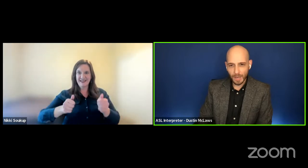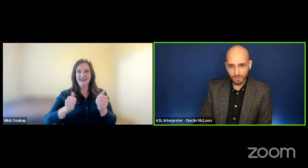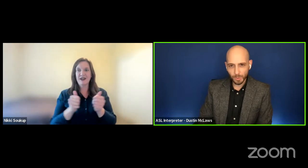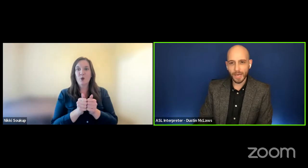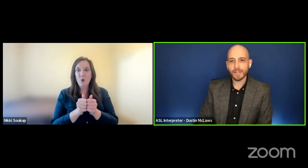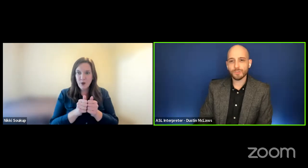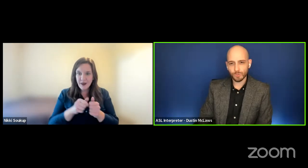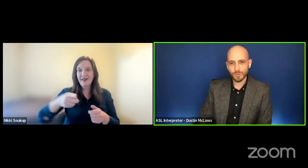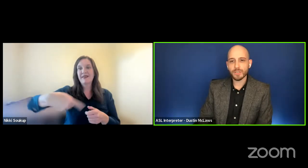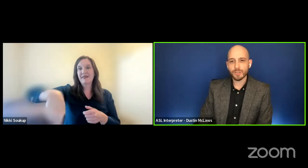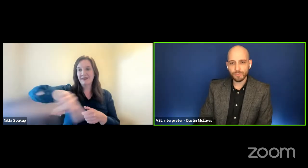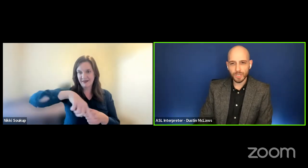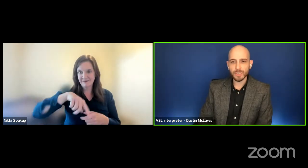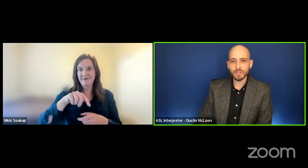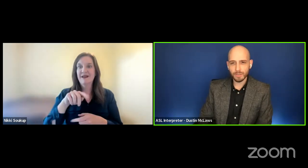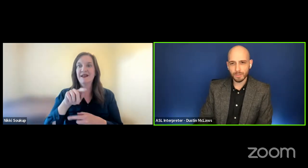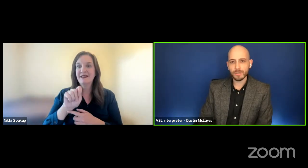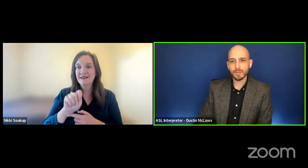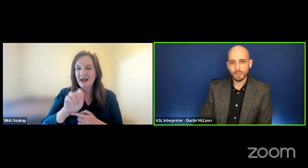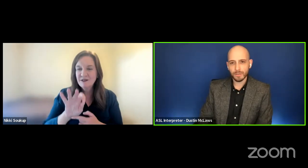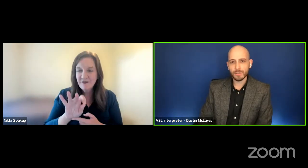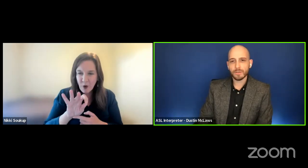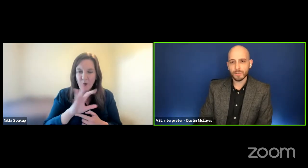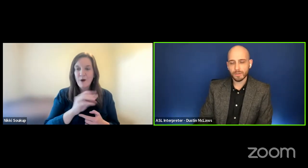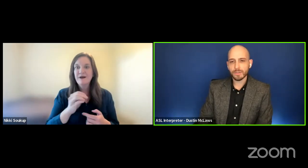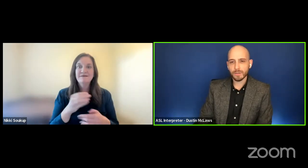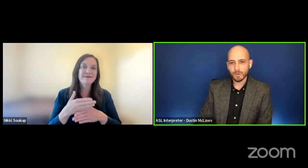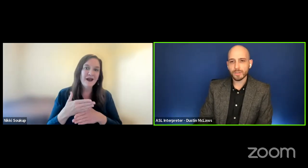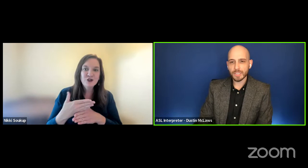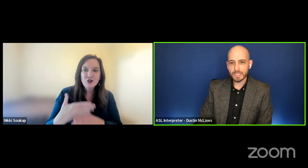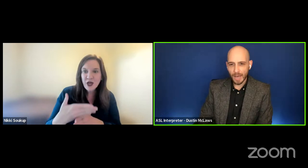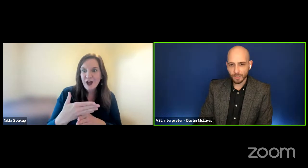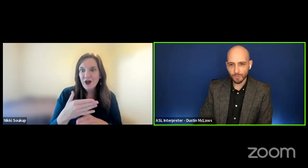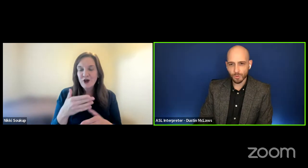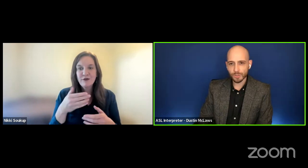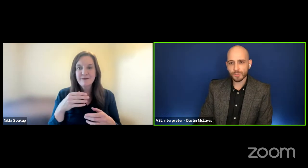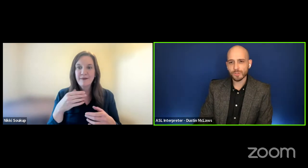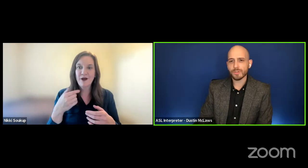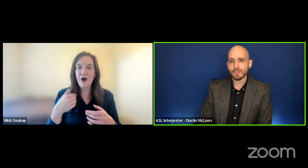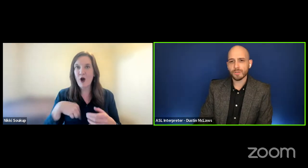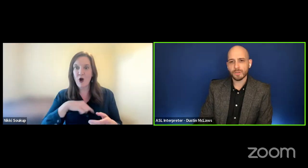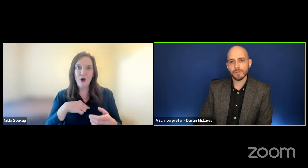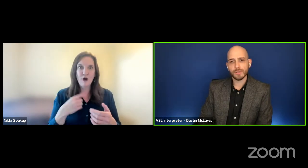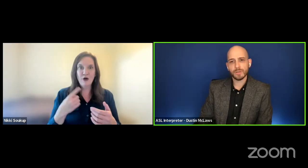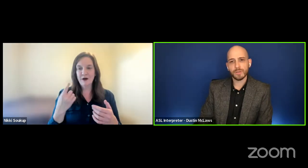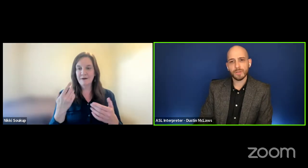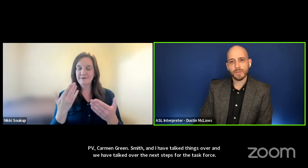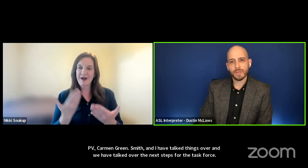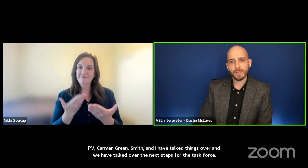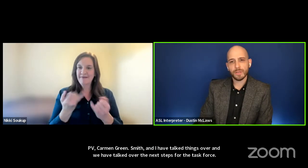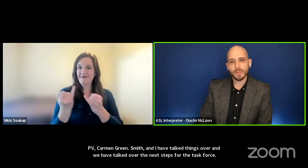We do have a plan to reconvene the task force